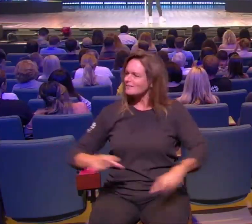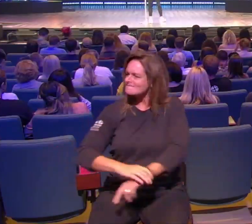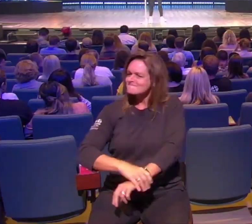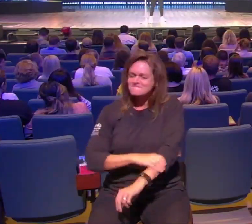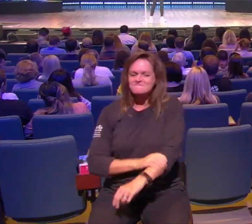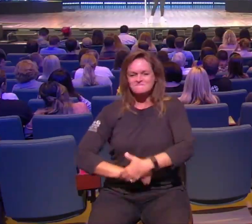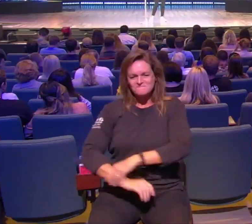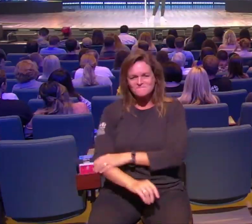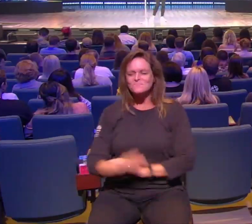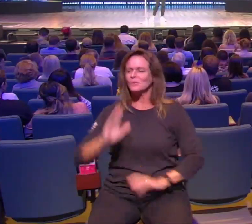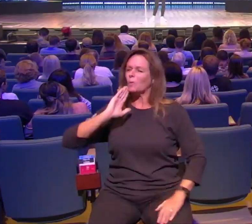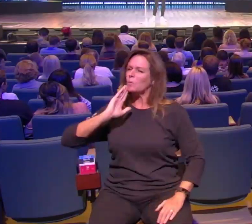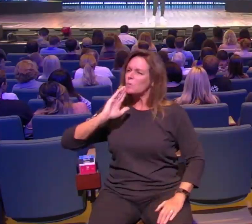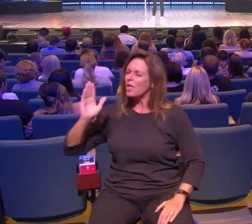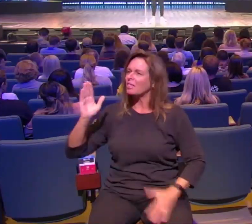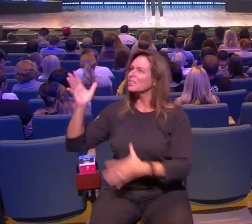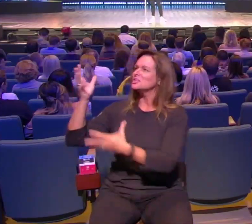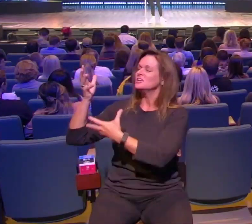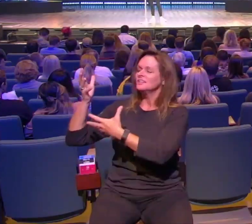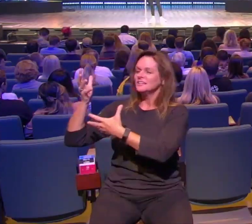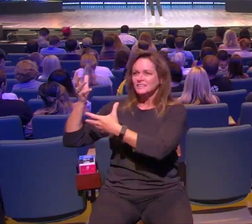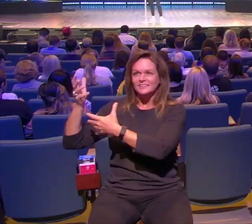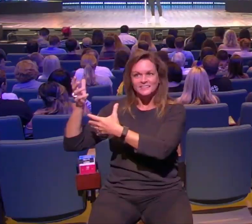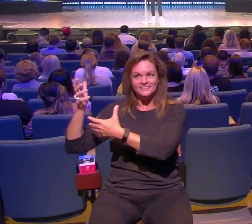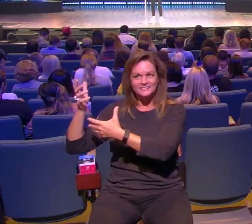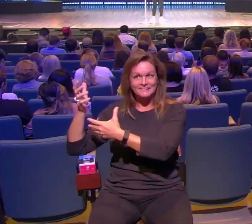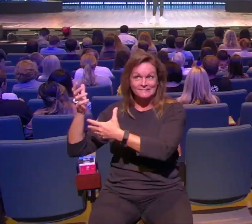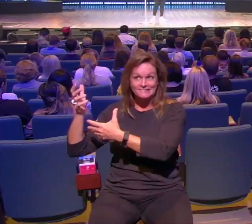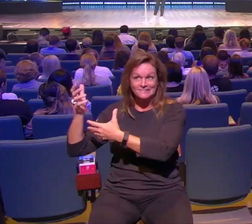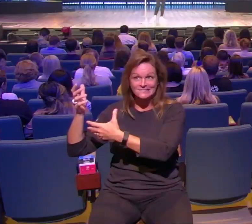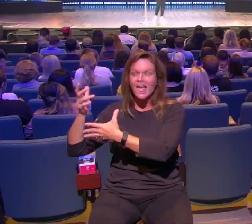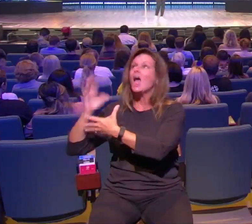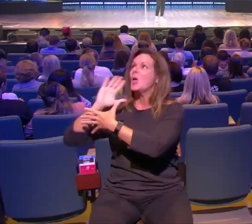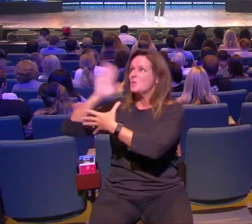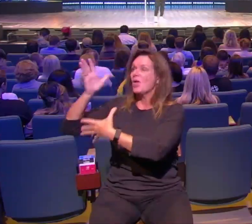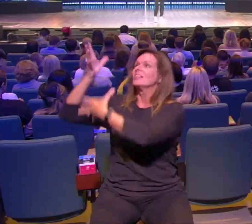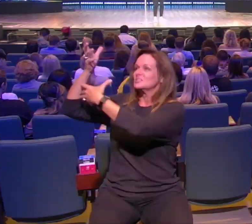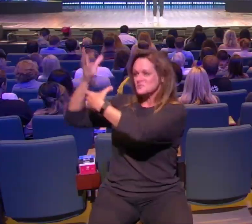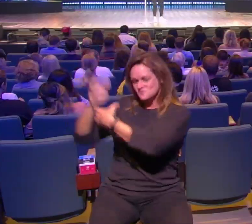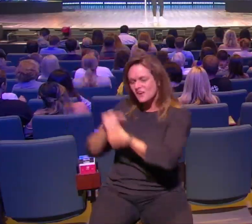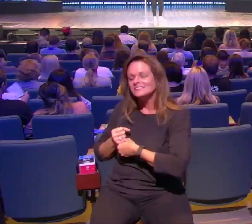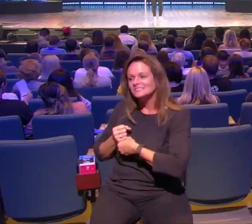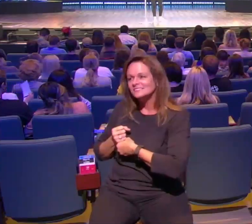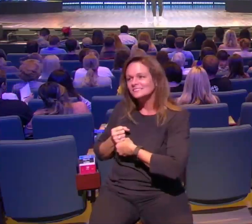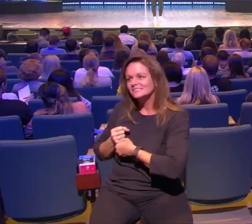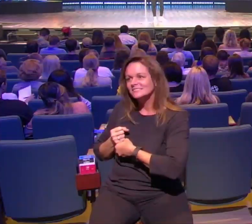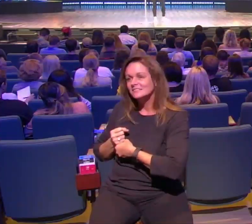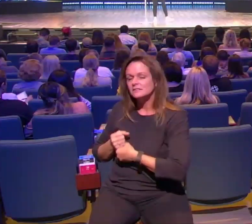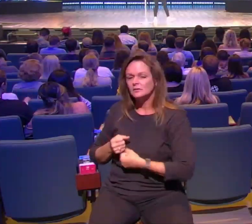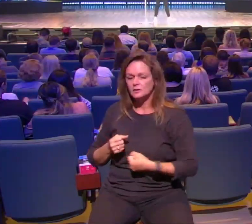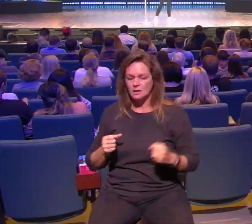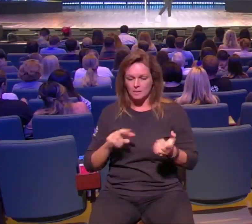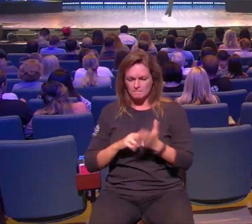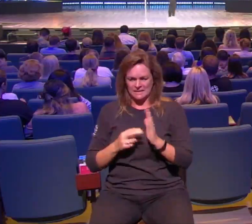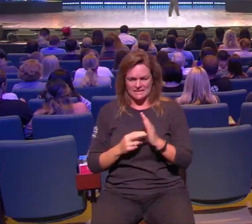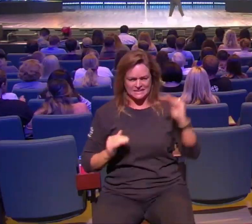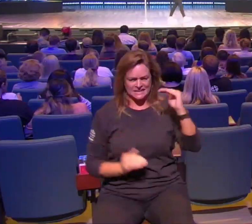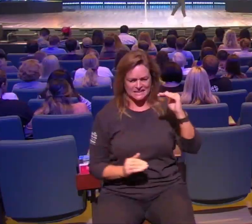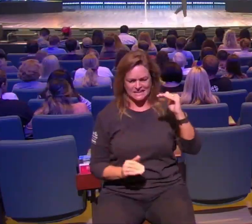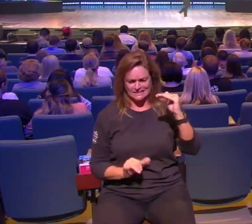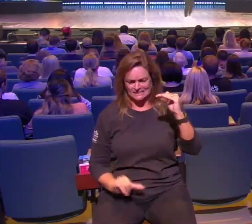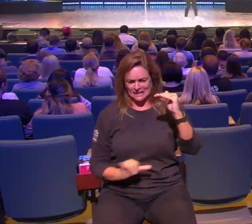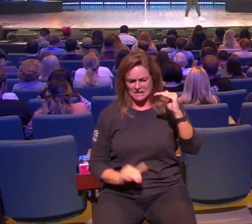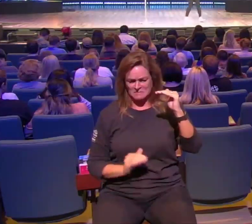want to believe you for an inheritance, even though I have never seen it before. I may have been living in